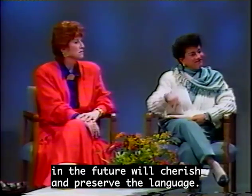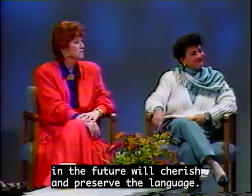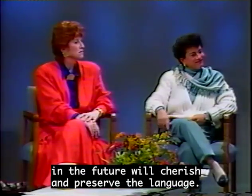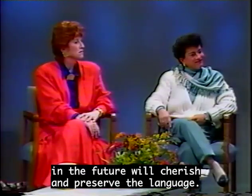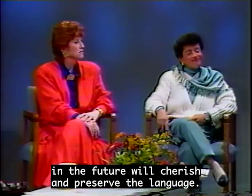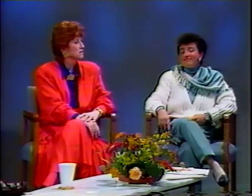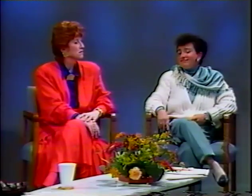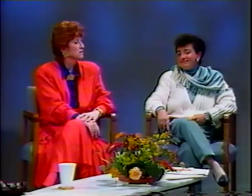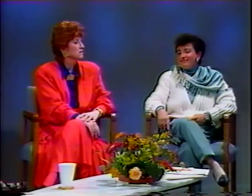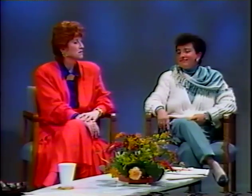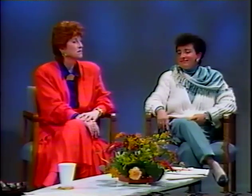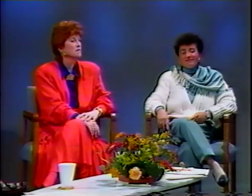language.